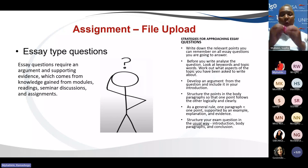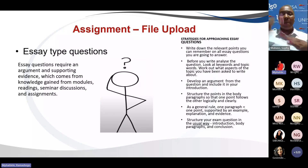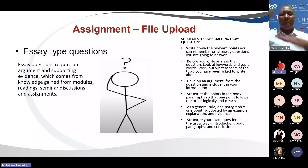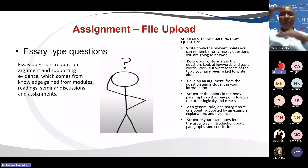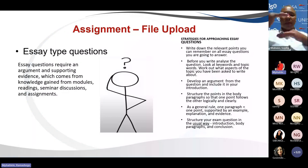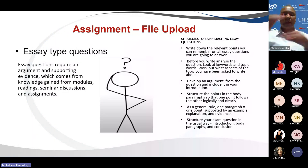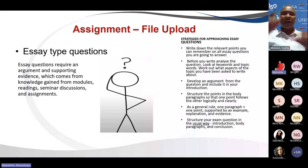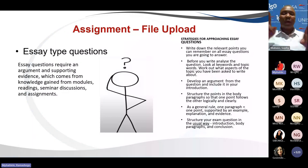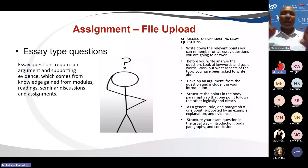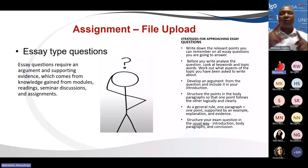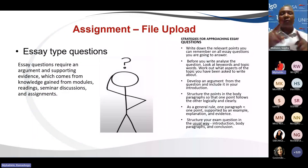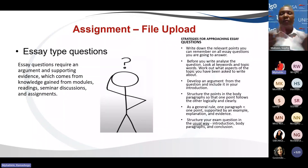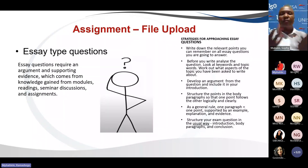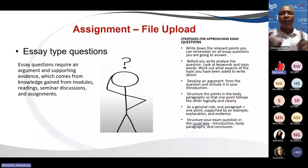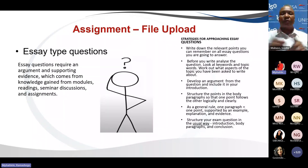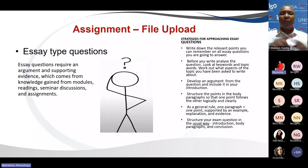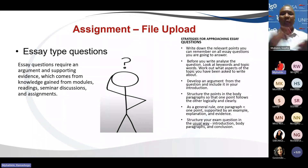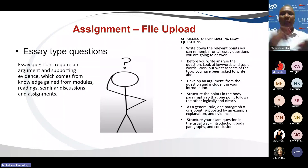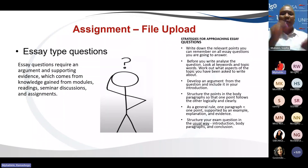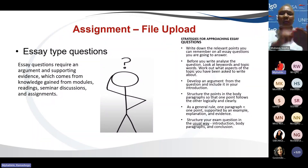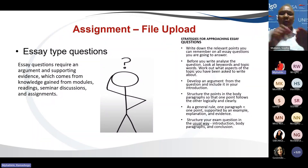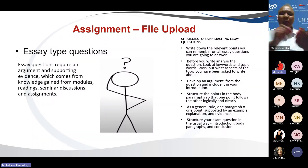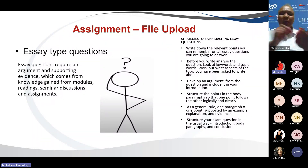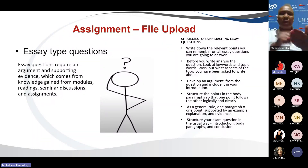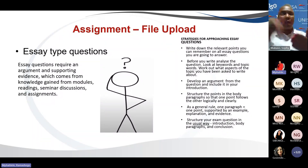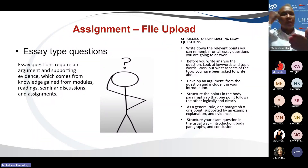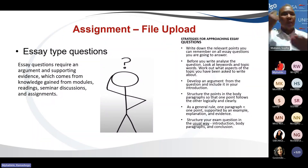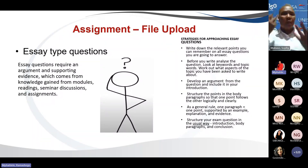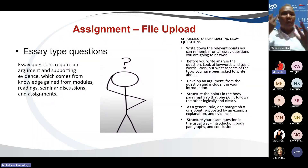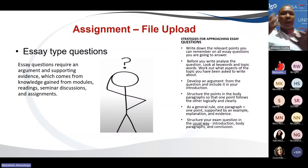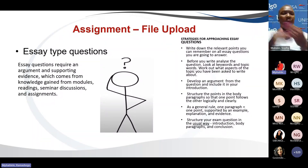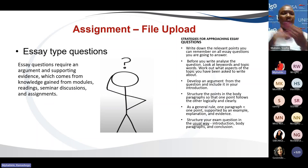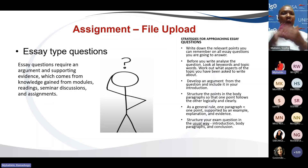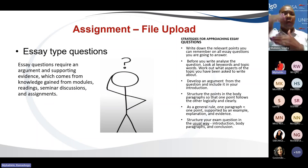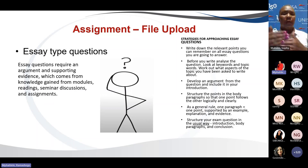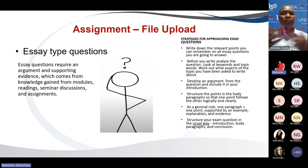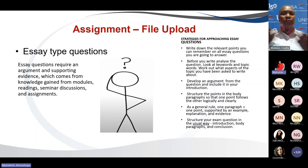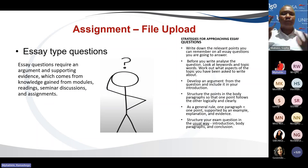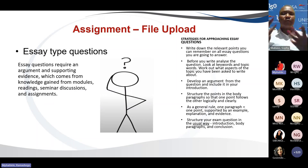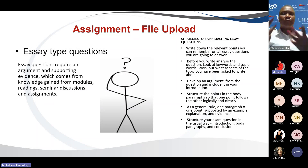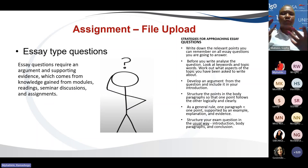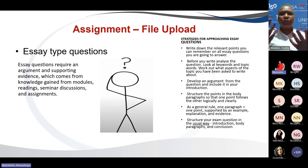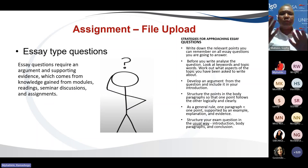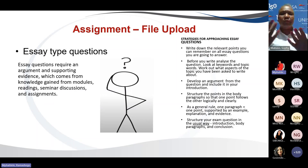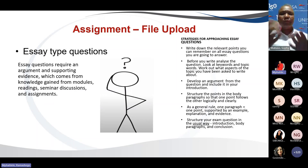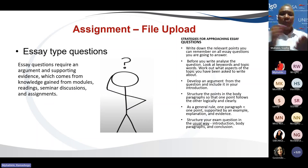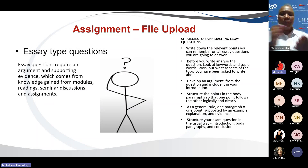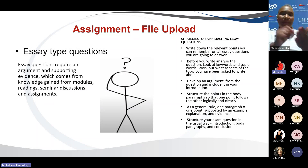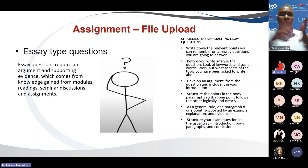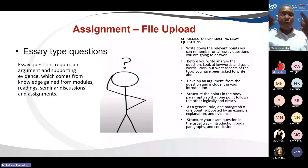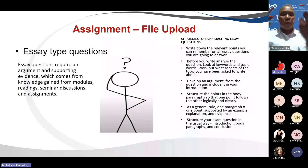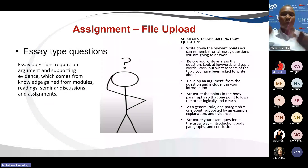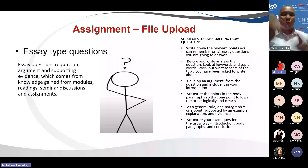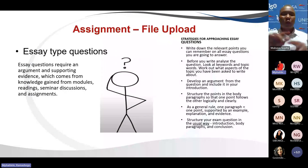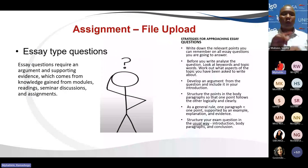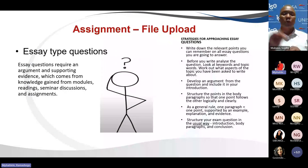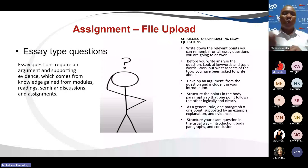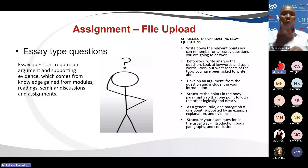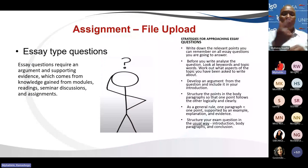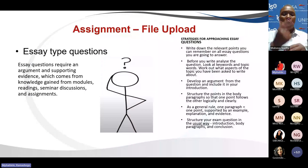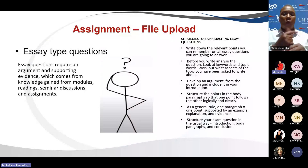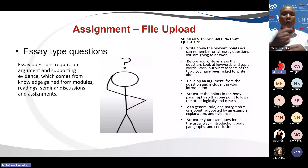you just start writing and thinking that after you have written the whole page and